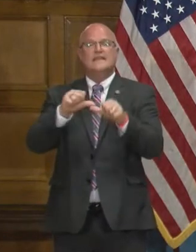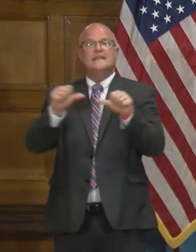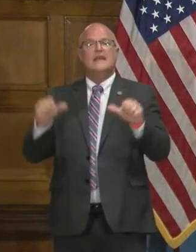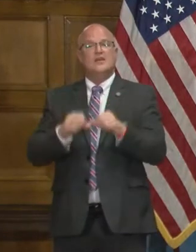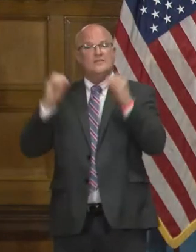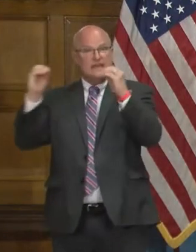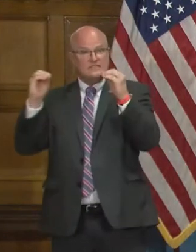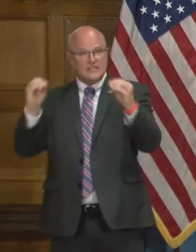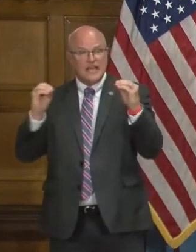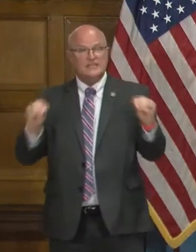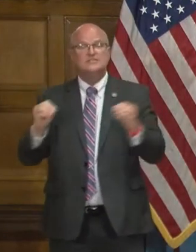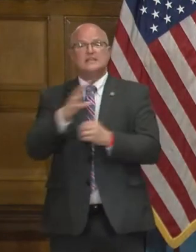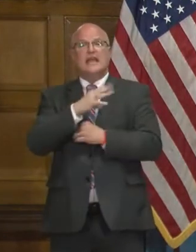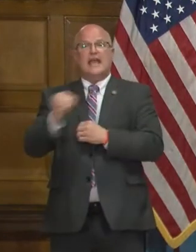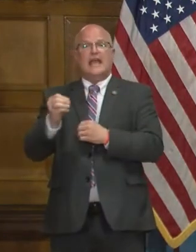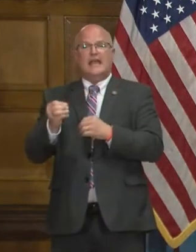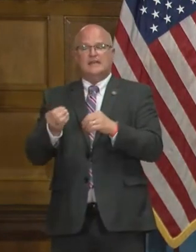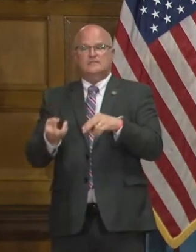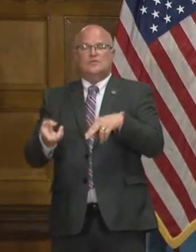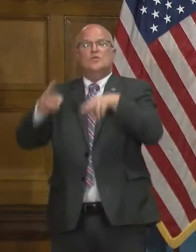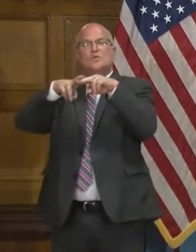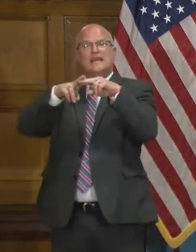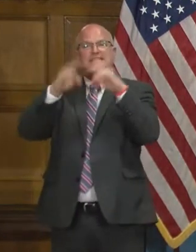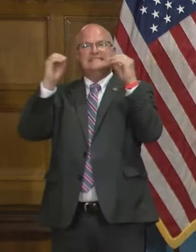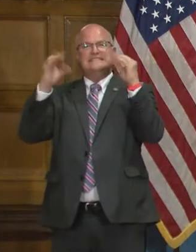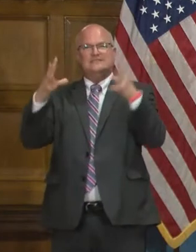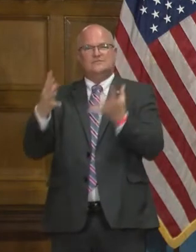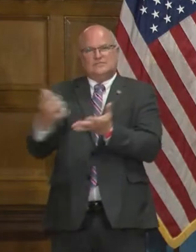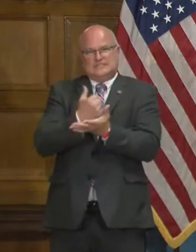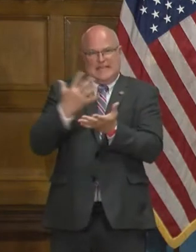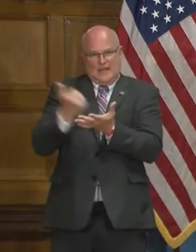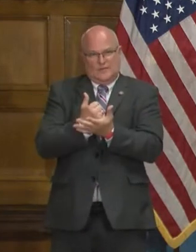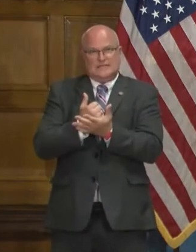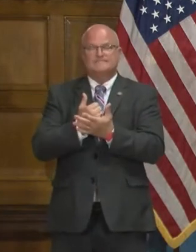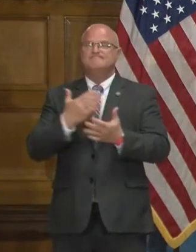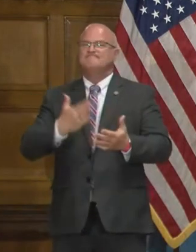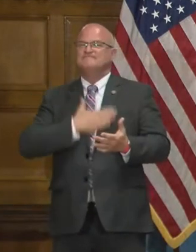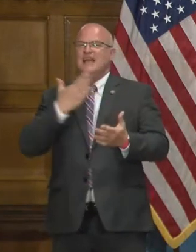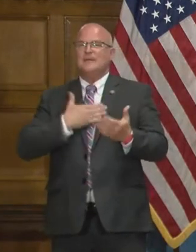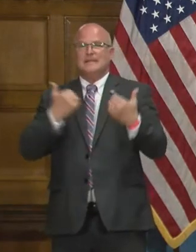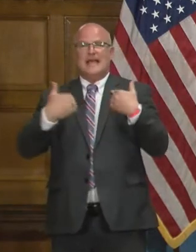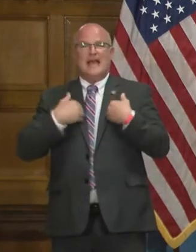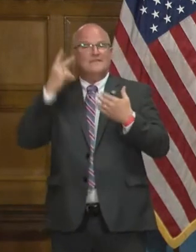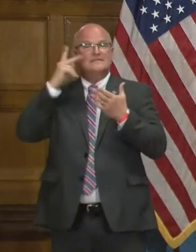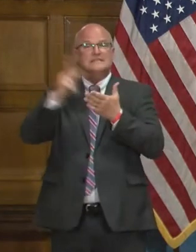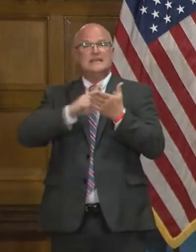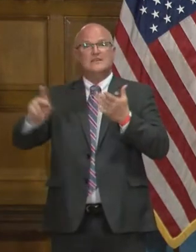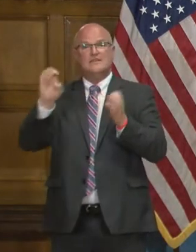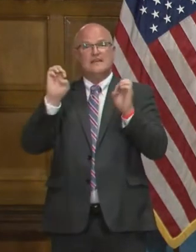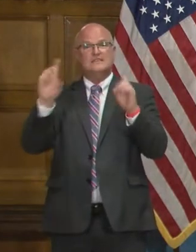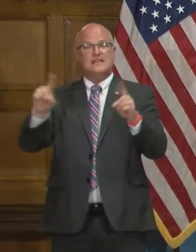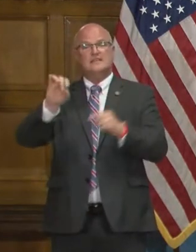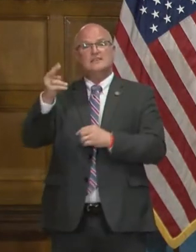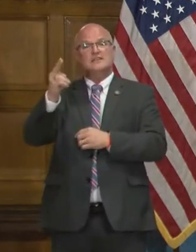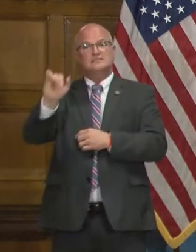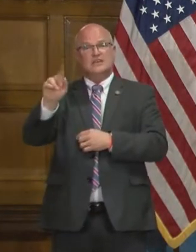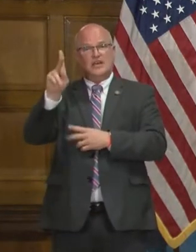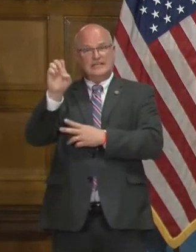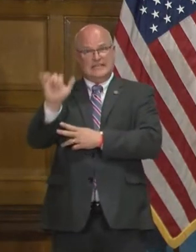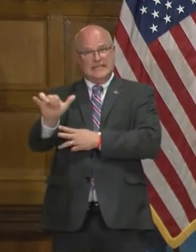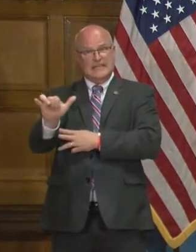area of education and raising teacher salaries. I'm delighted to be joined by our Secretary of Education, Johnny